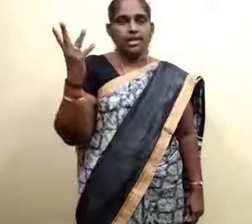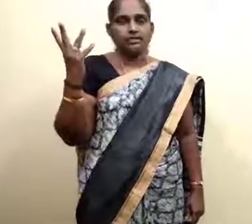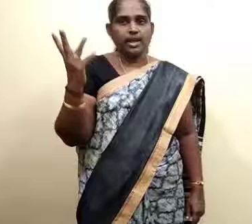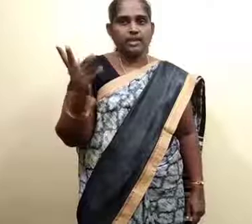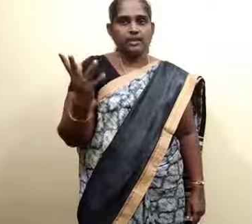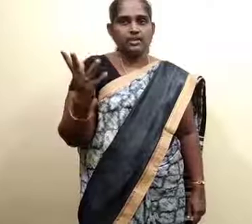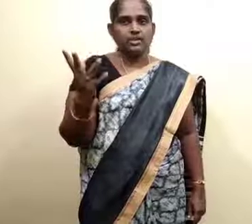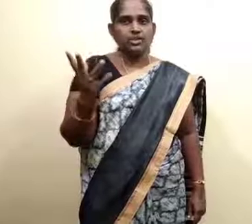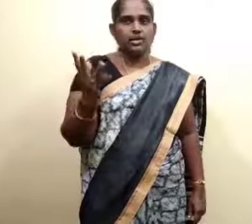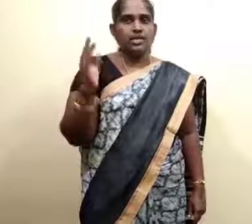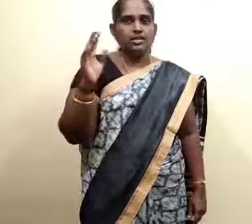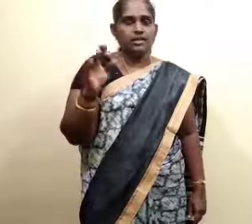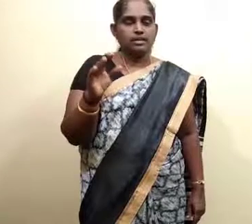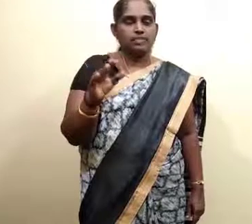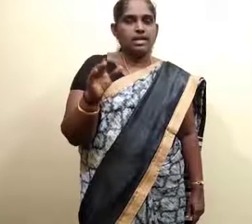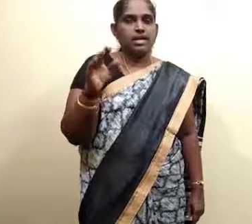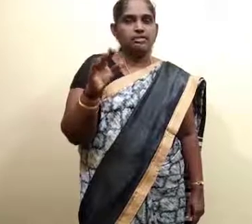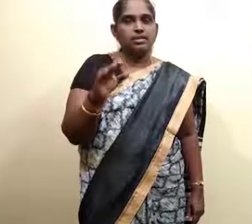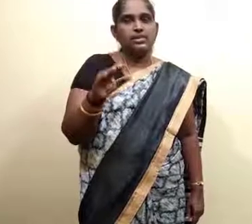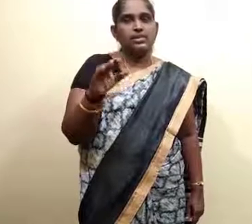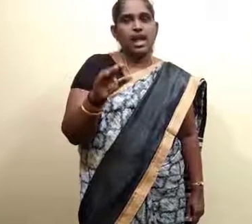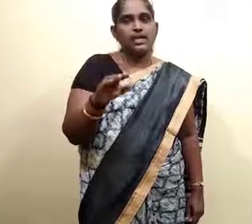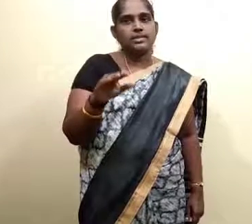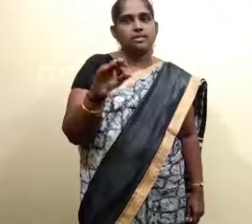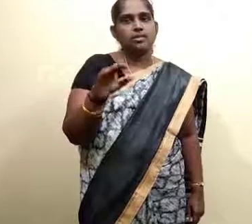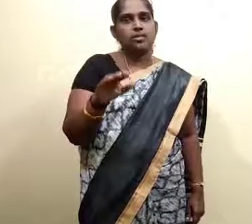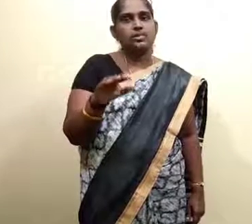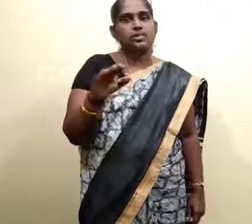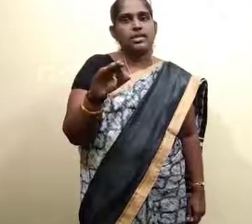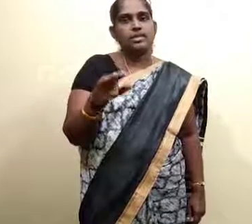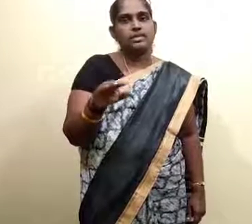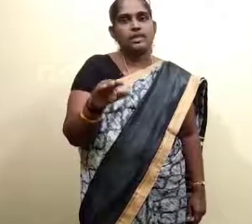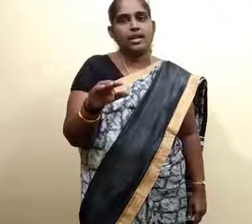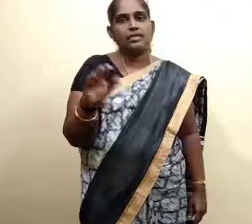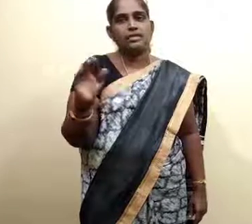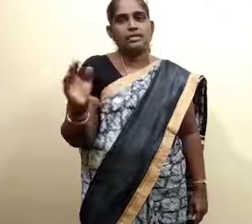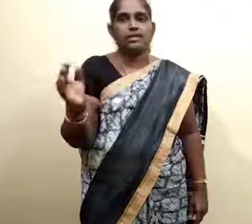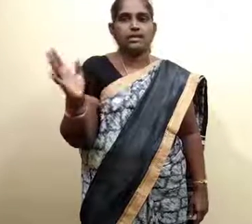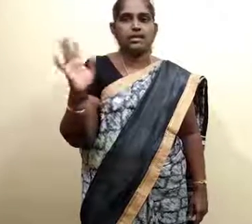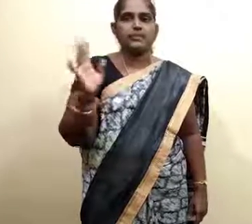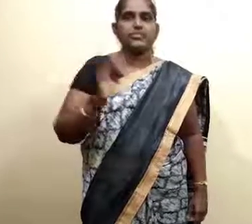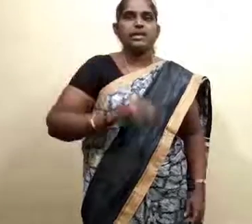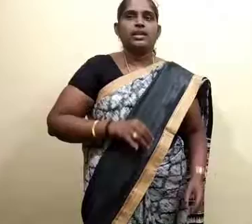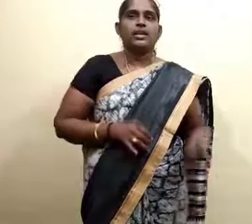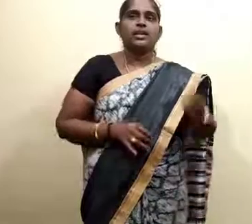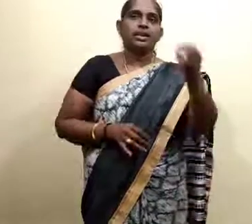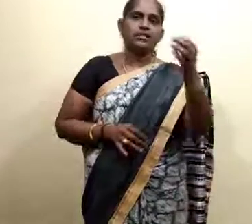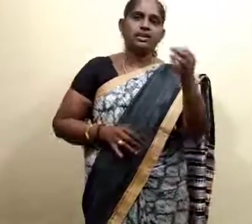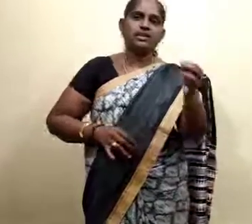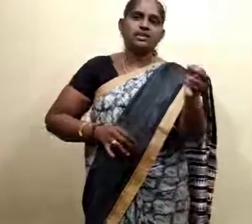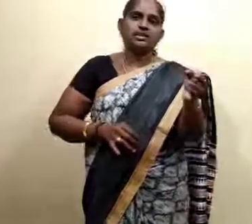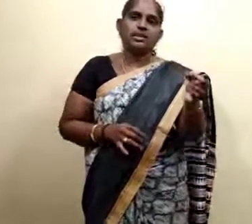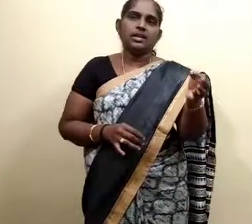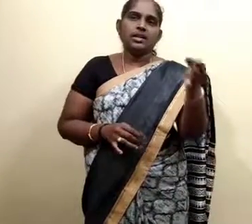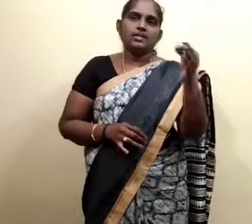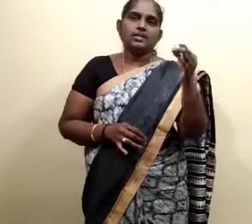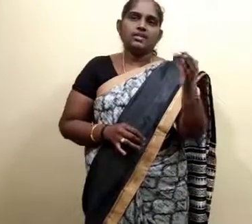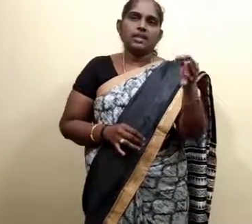of 19th century, Germany emerged as the most industrialized country. In chemicals,